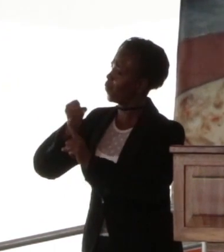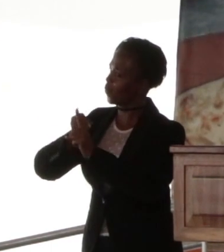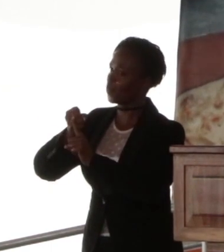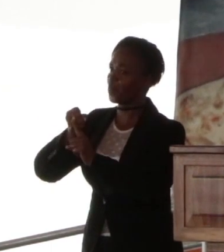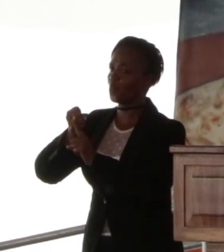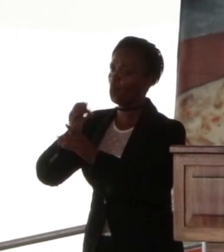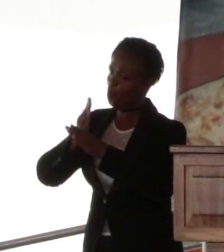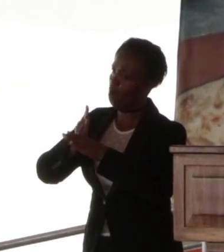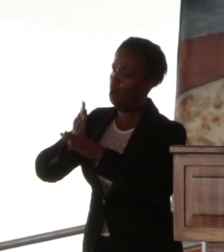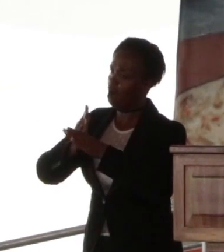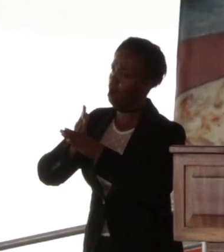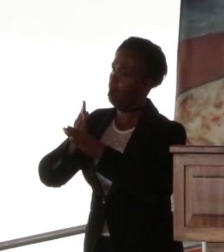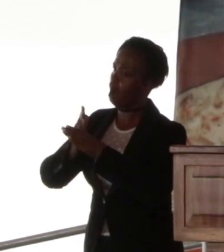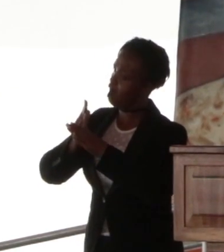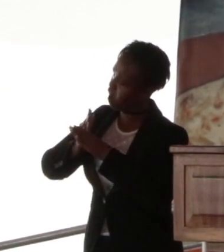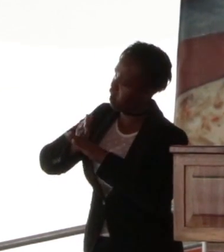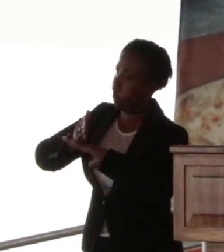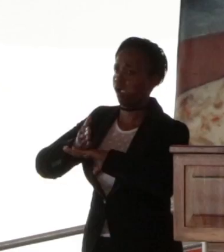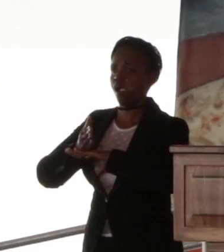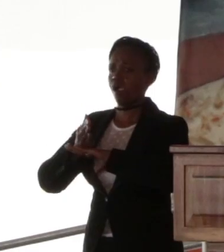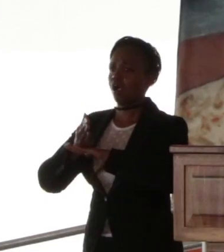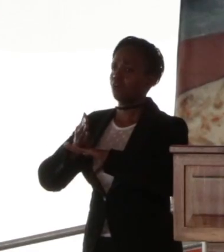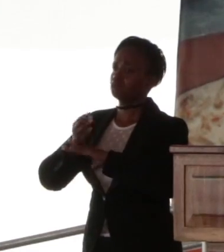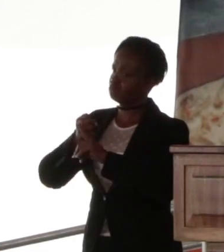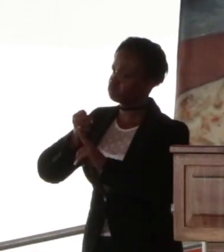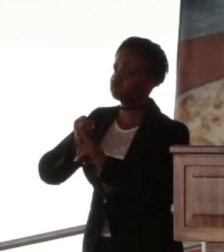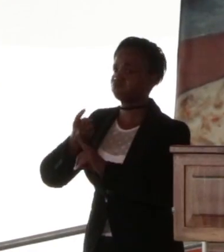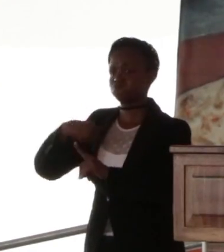life to the struggle for our liberation.